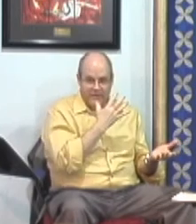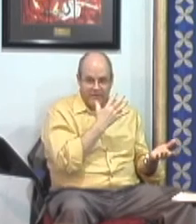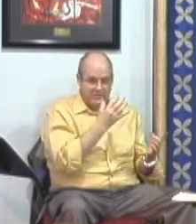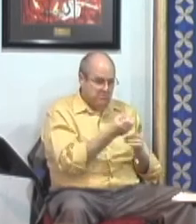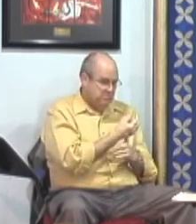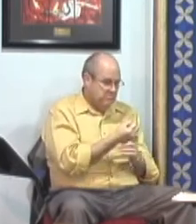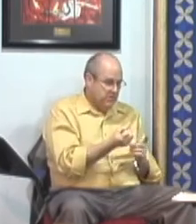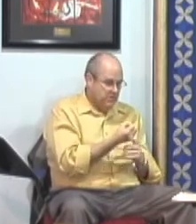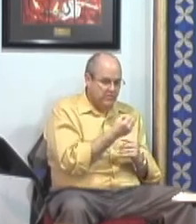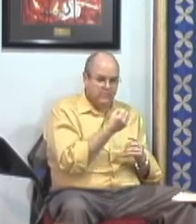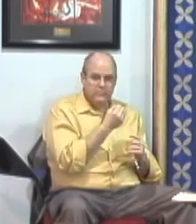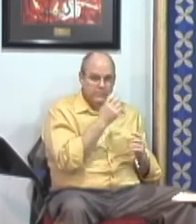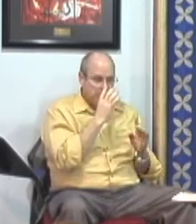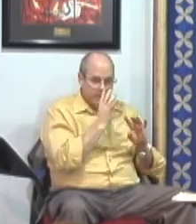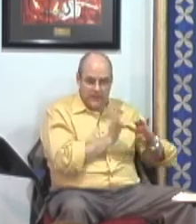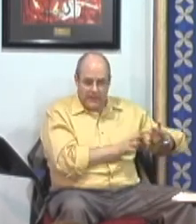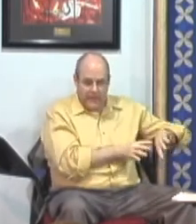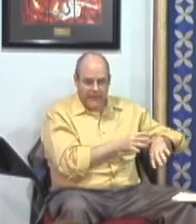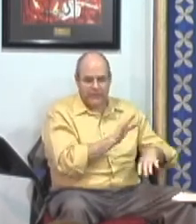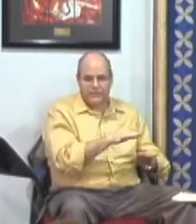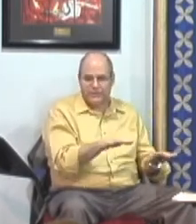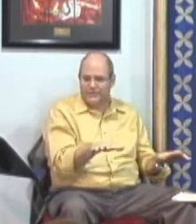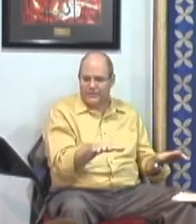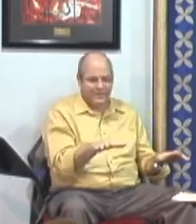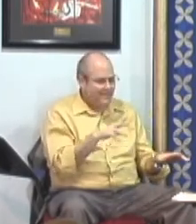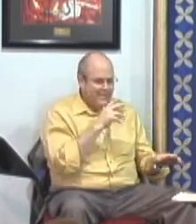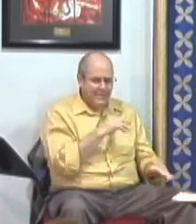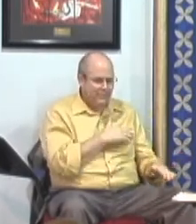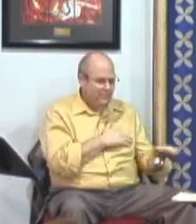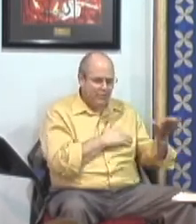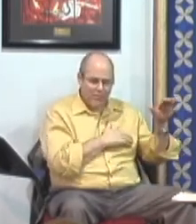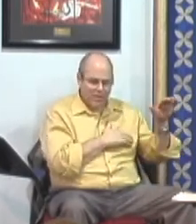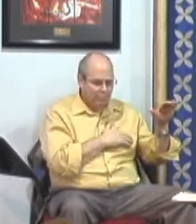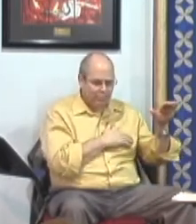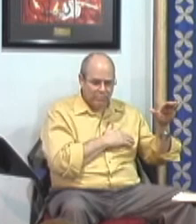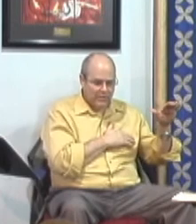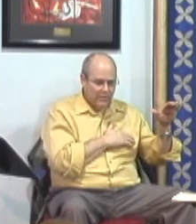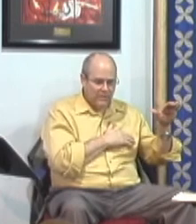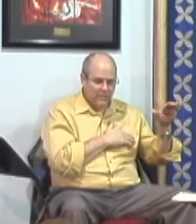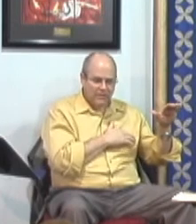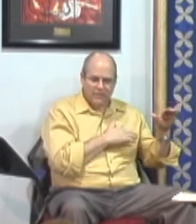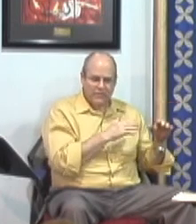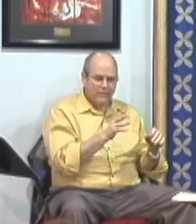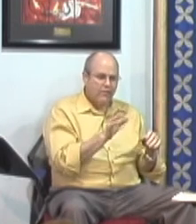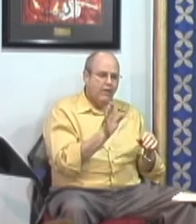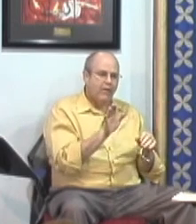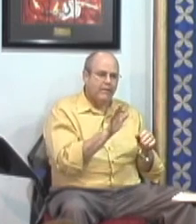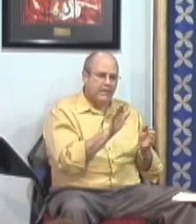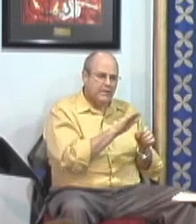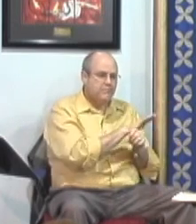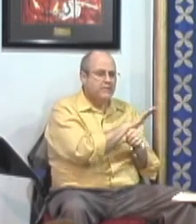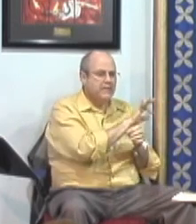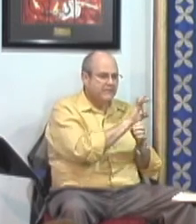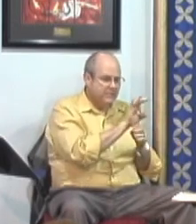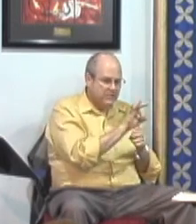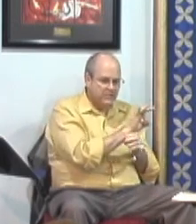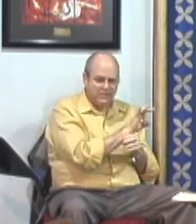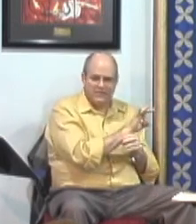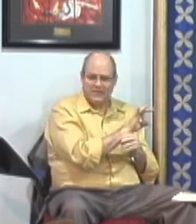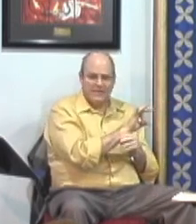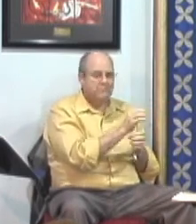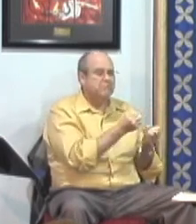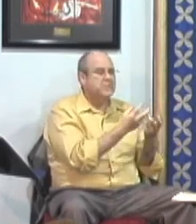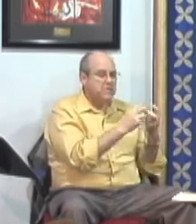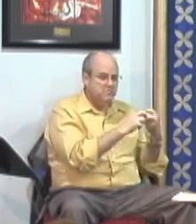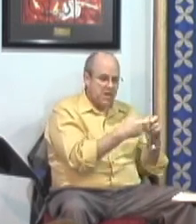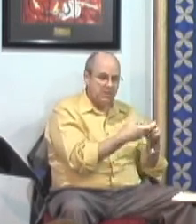abuse their children or if they neglect their children, the children don't grow up, you know, perfectly functional. A lot of times there's lots of problems that they